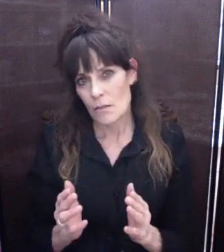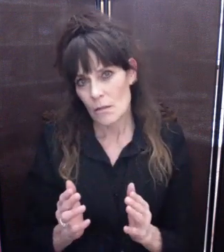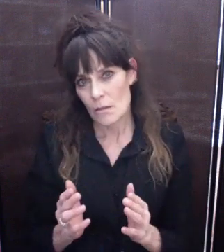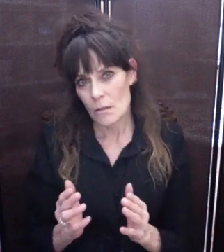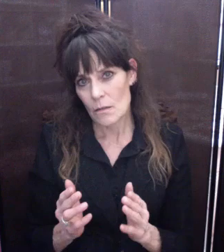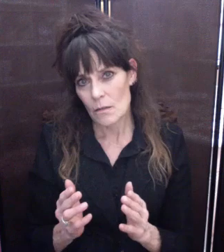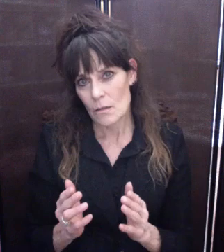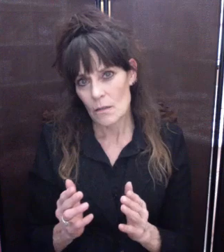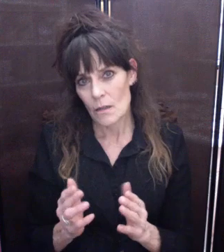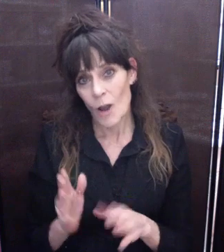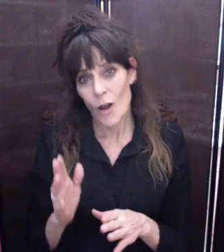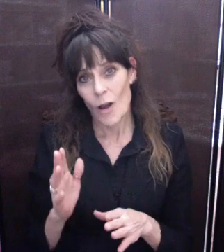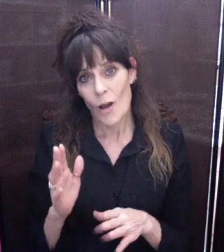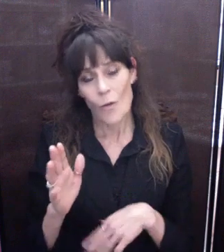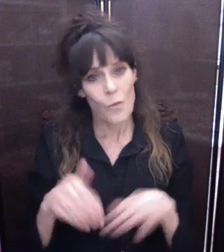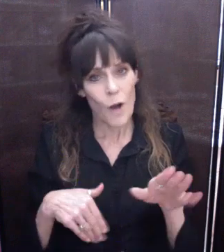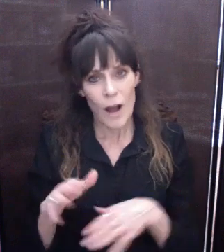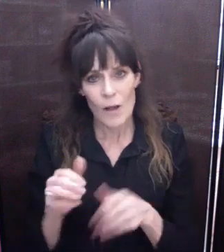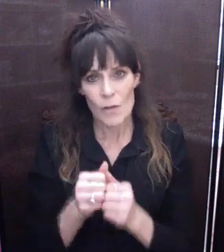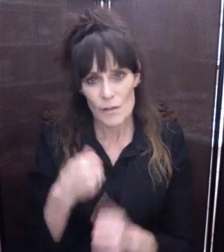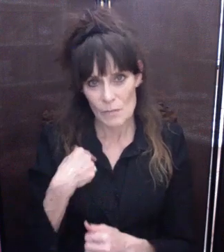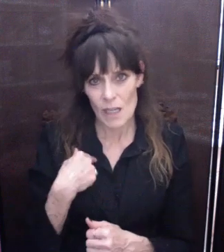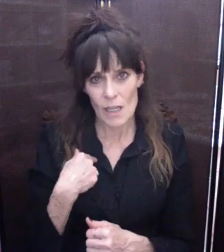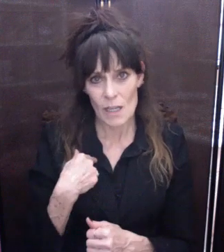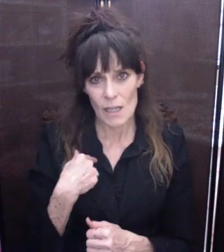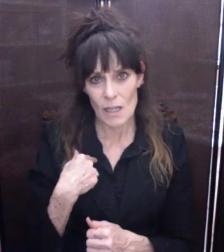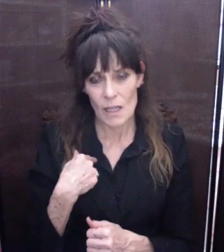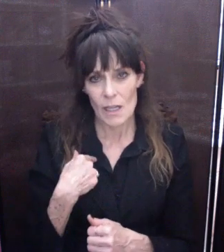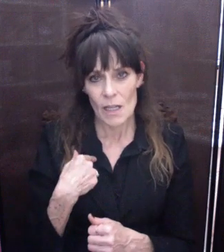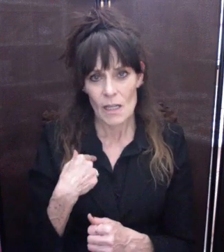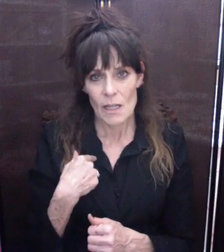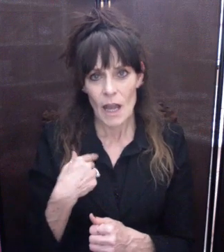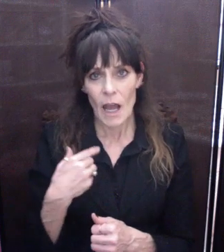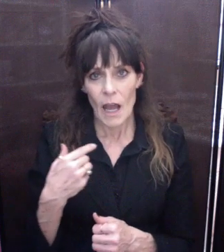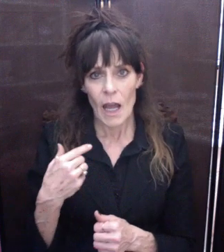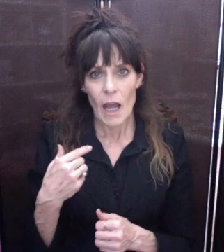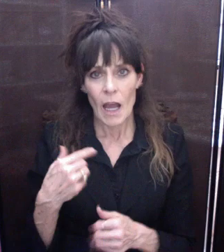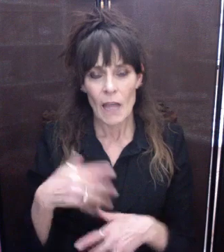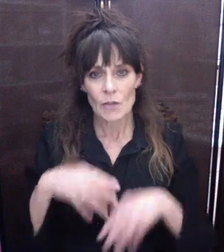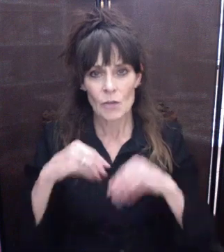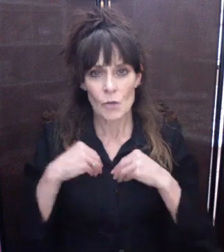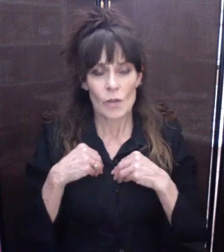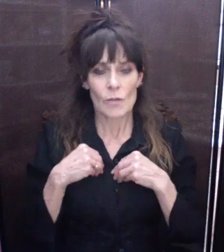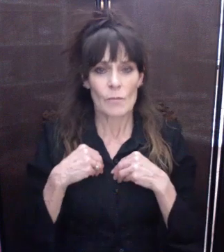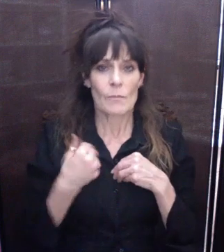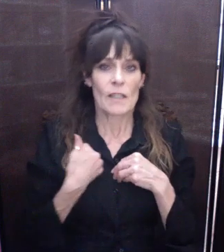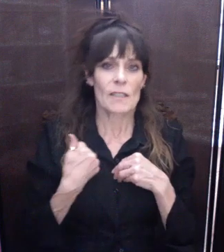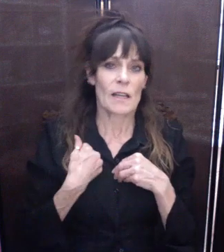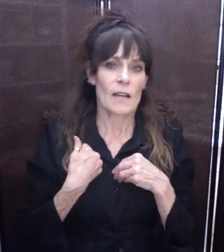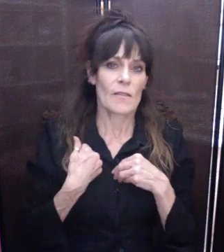a walk with me that I took with somebody else to move from a state of